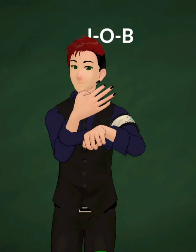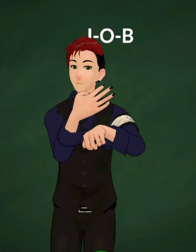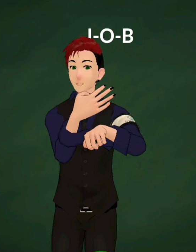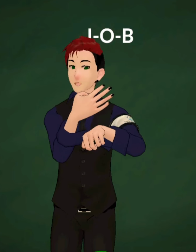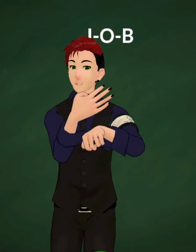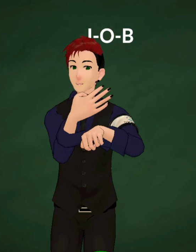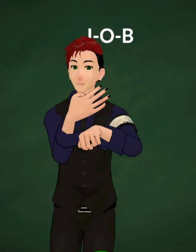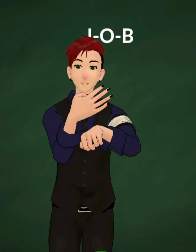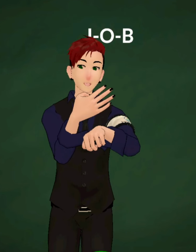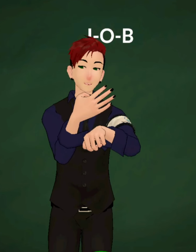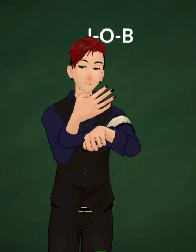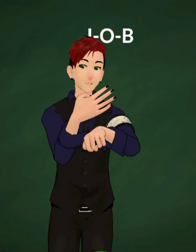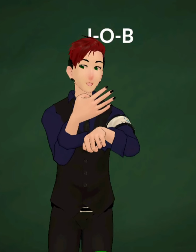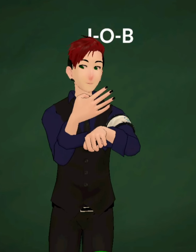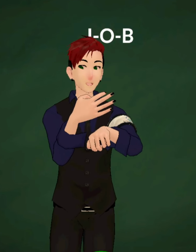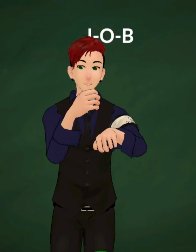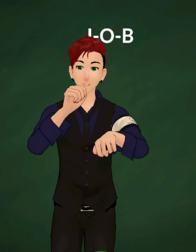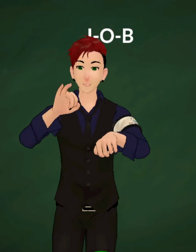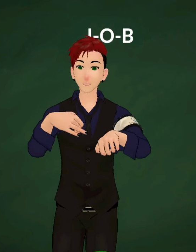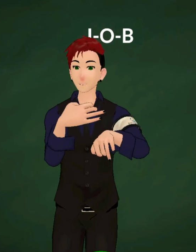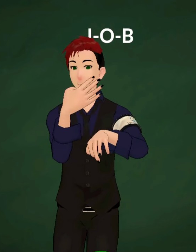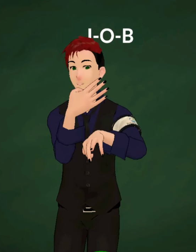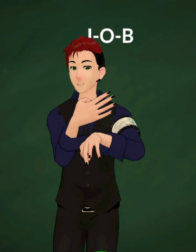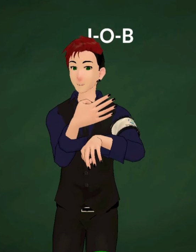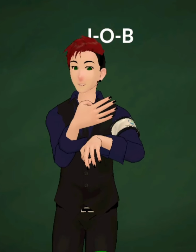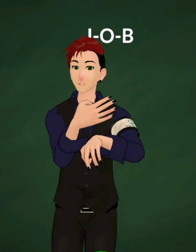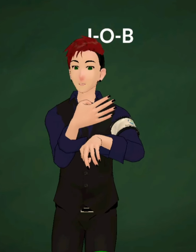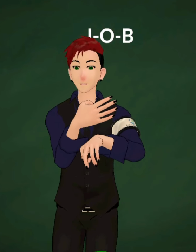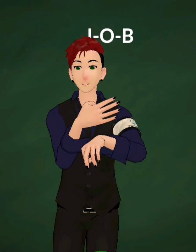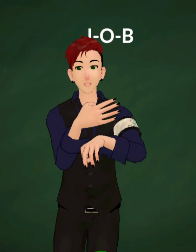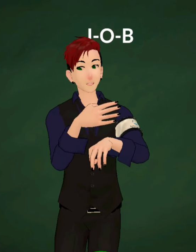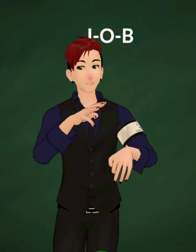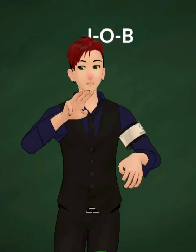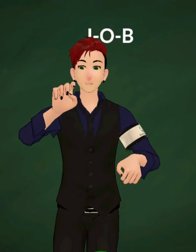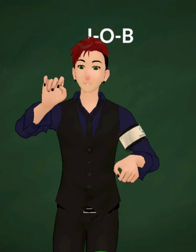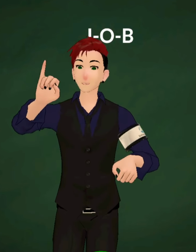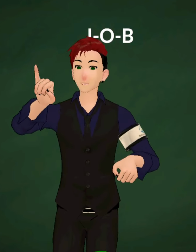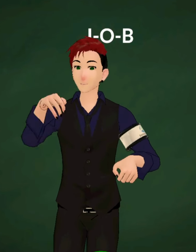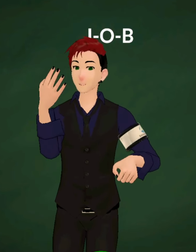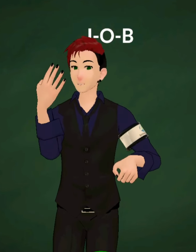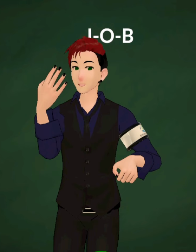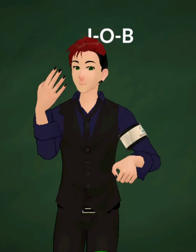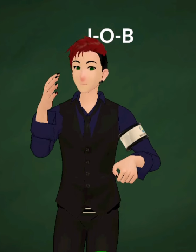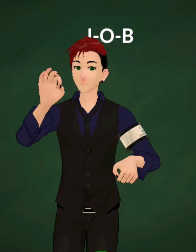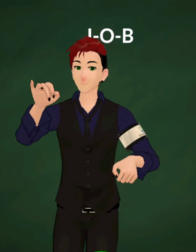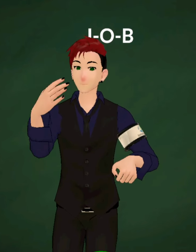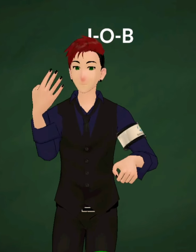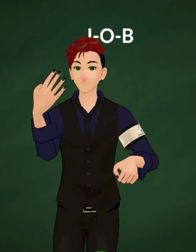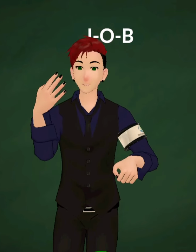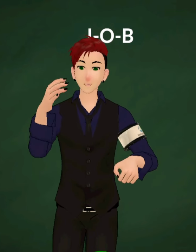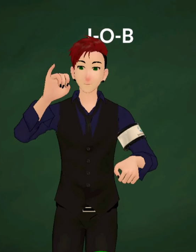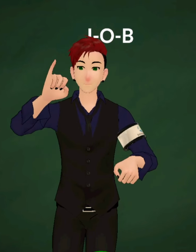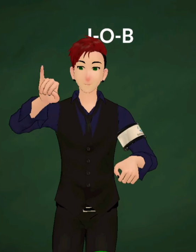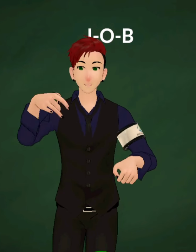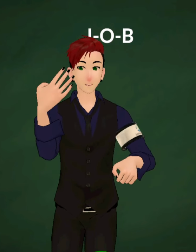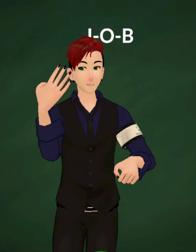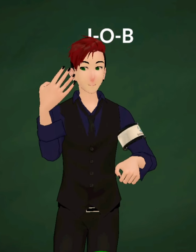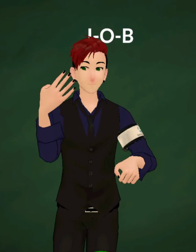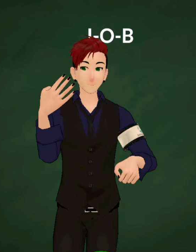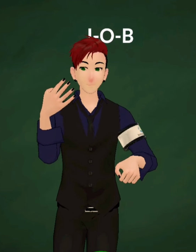But I typically don't. I feel like that's just adding extra work, and I'm a lazy person, so job. Job. JB.